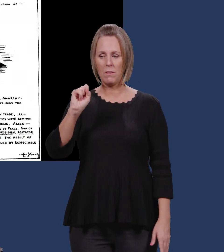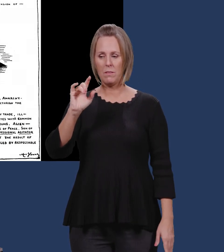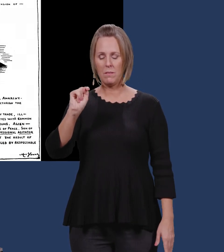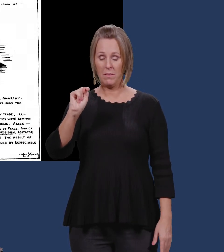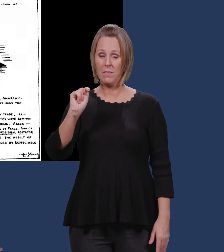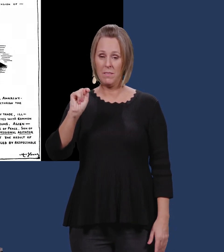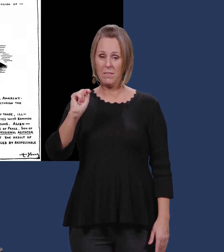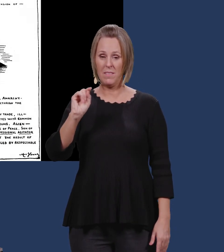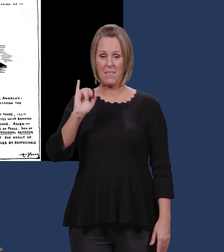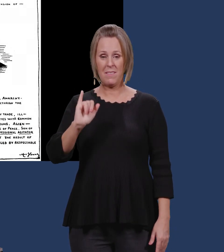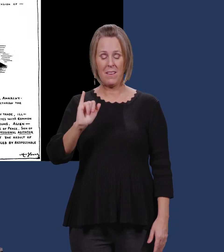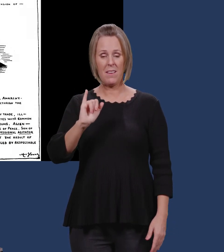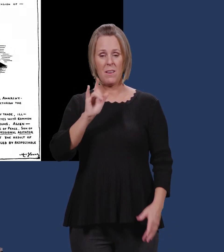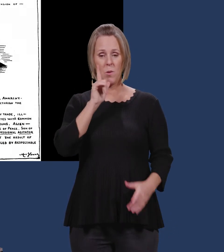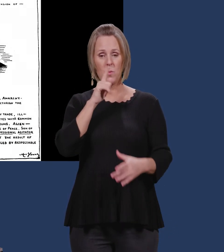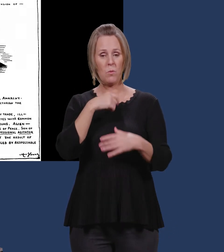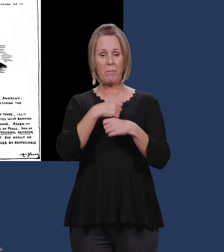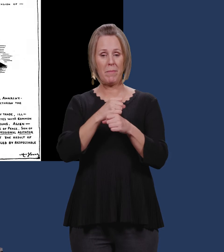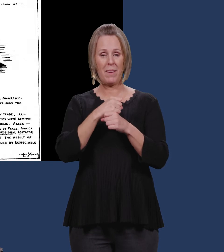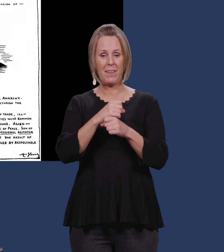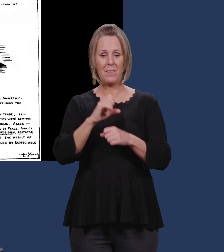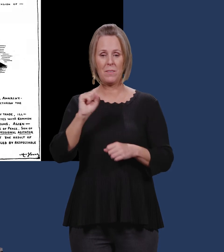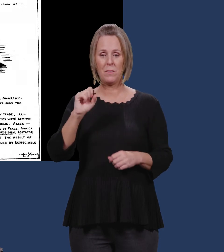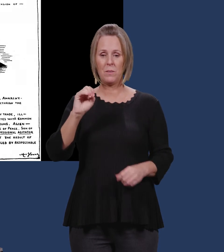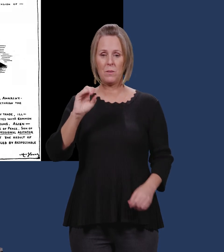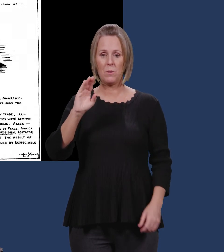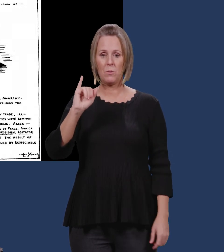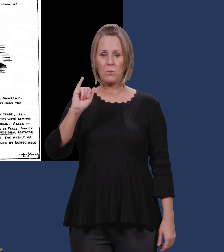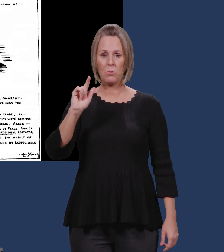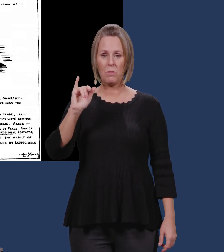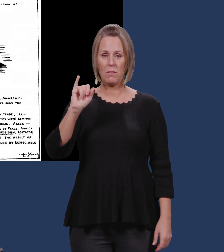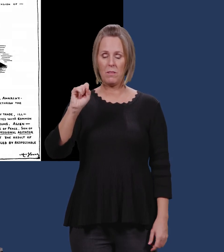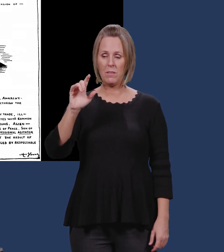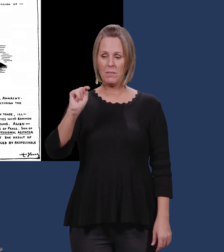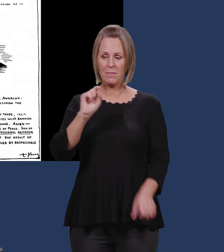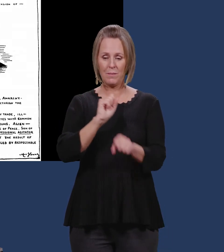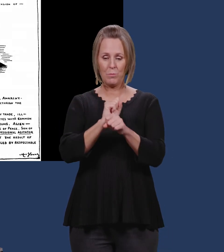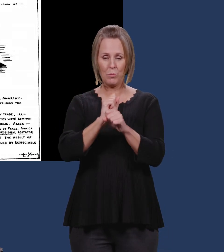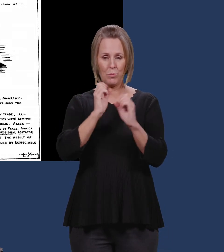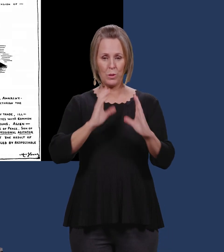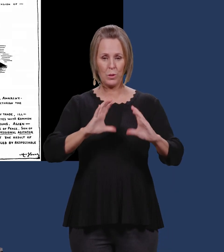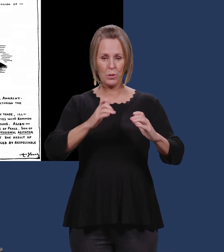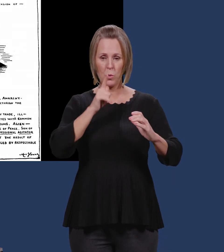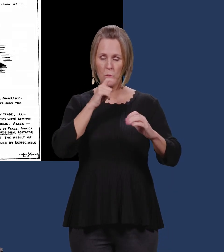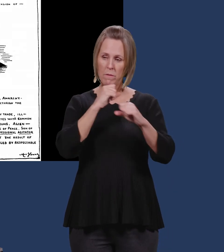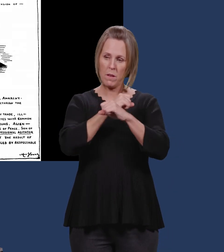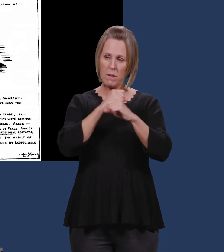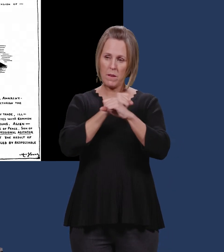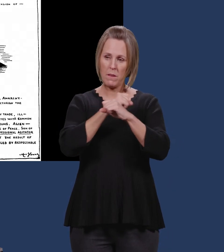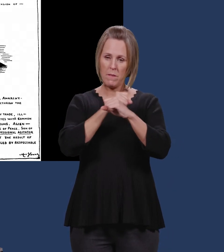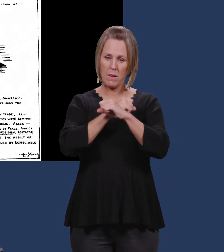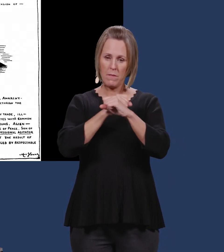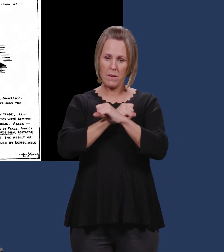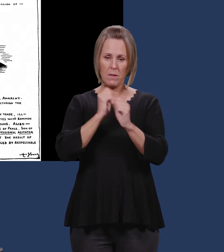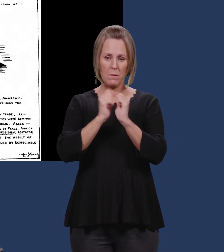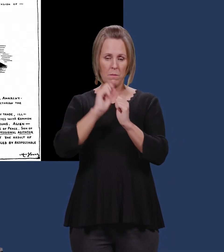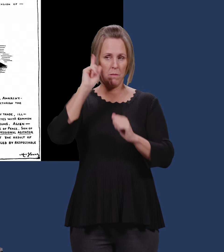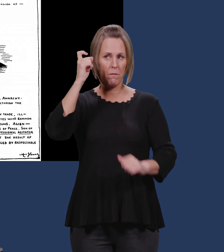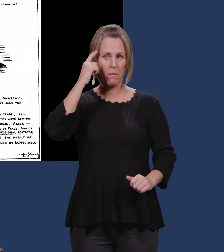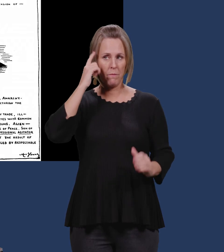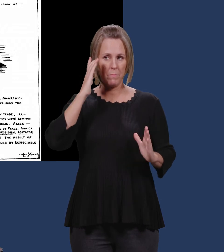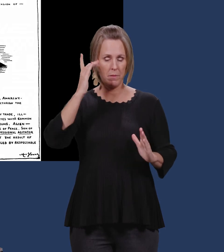was made by the socialist workers, the blue-collar workers who are fighting against the government. And here you have